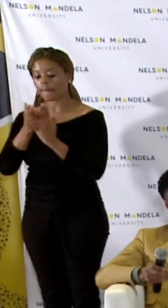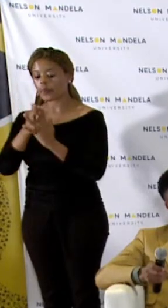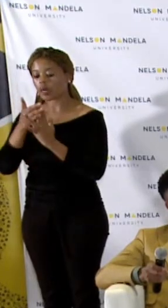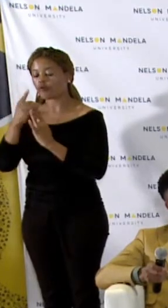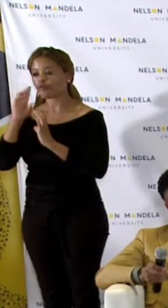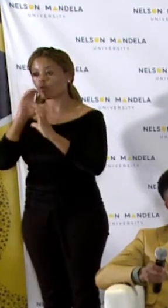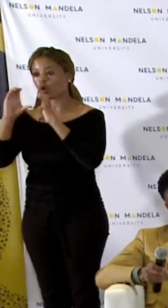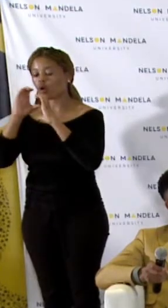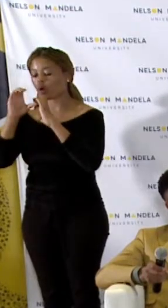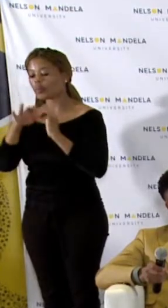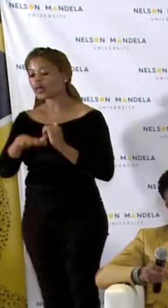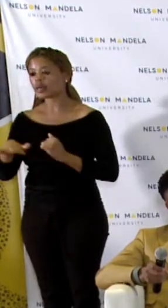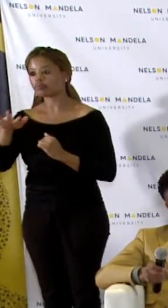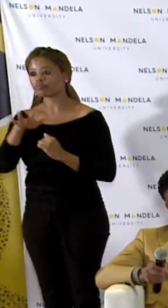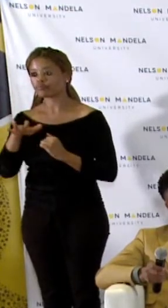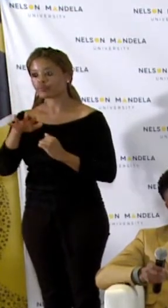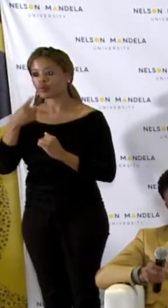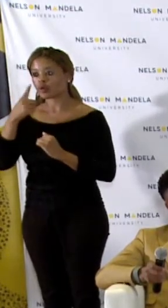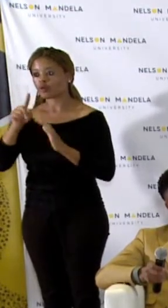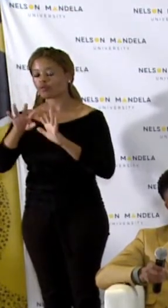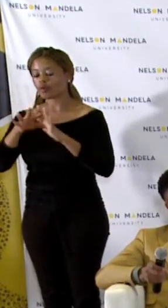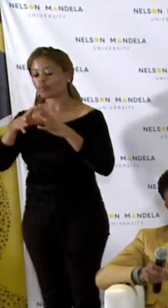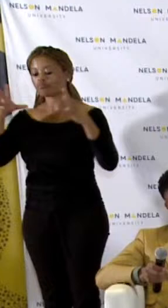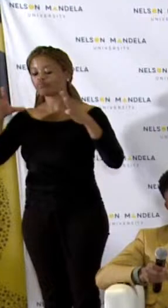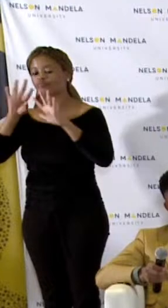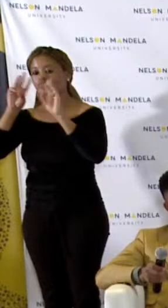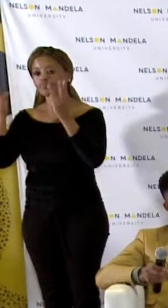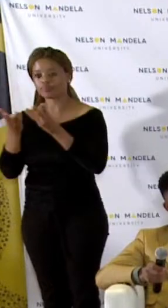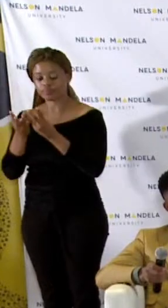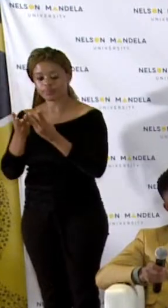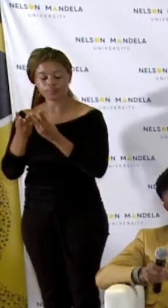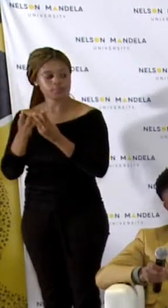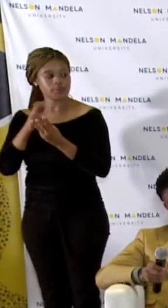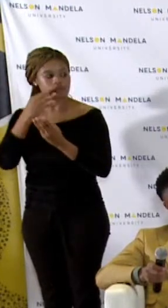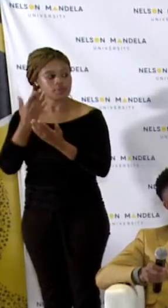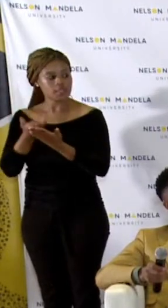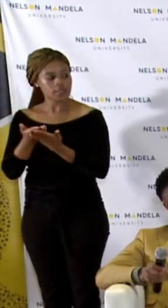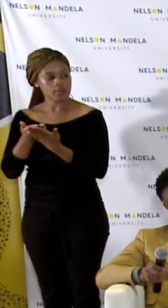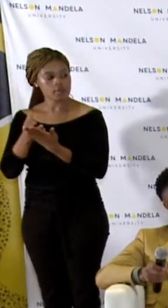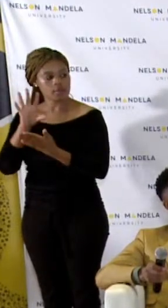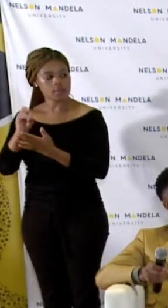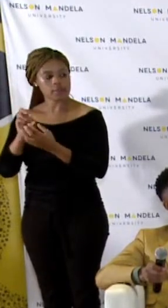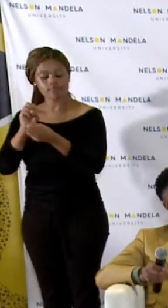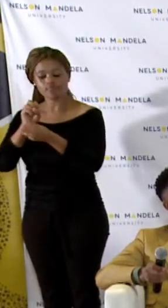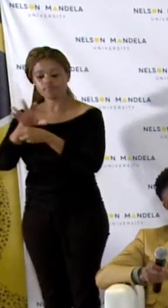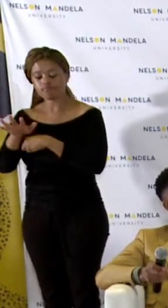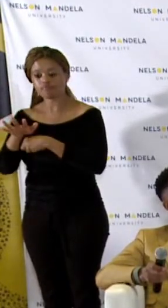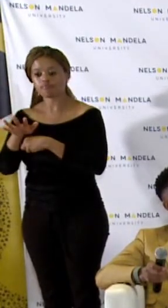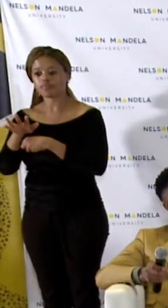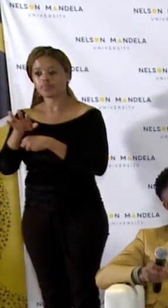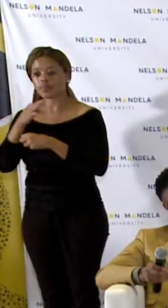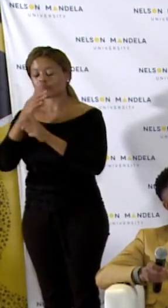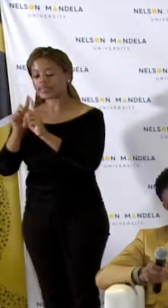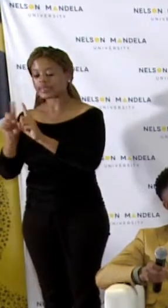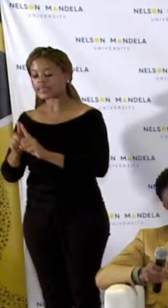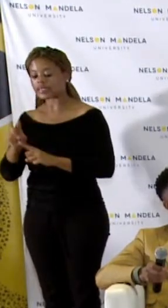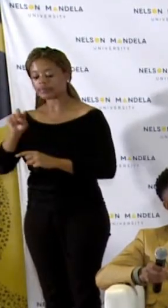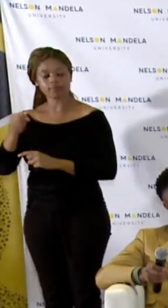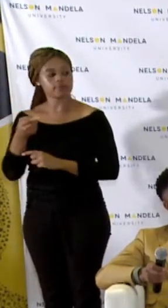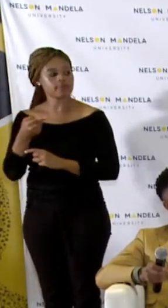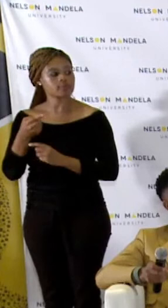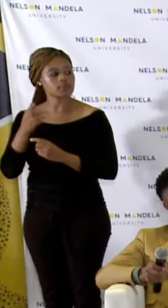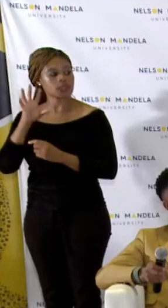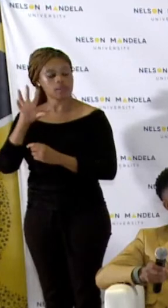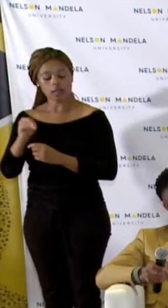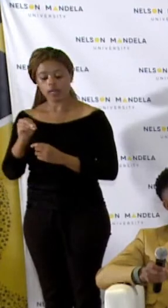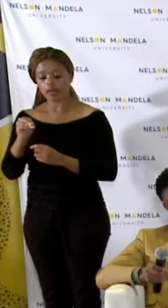communication space for the entire world. And that has a knock-on impact on a range of things. It has a knock-on impact